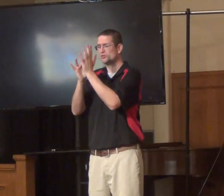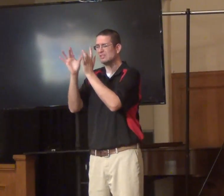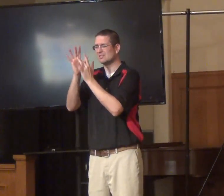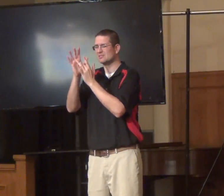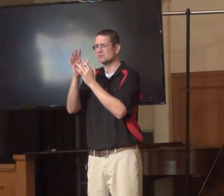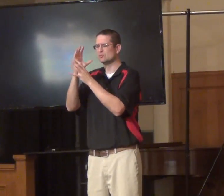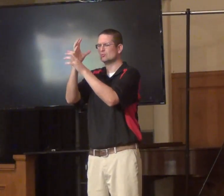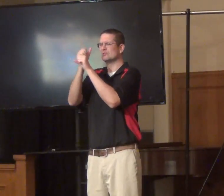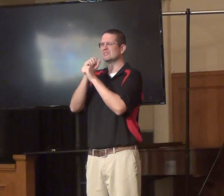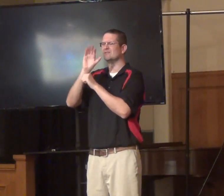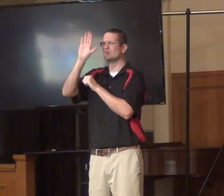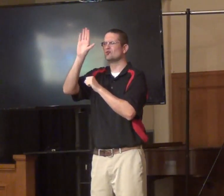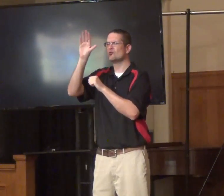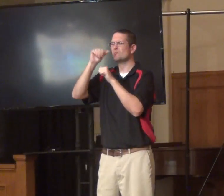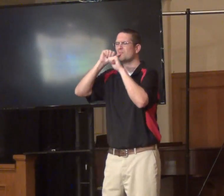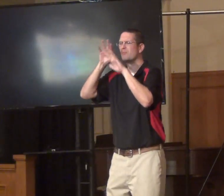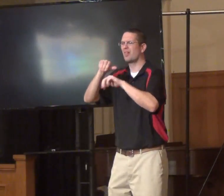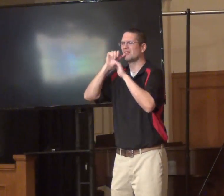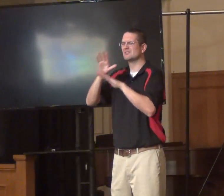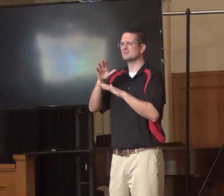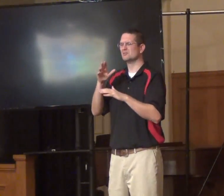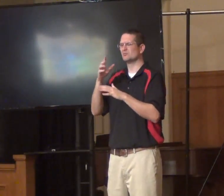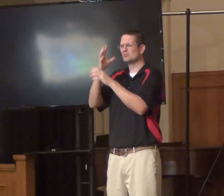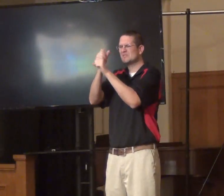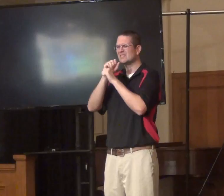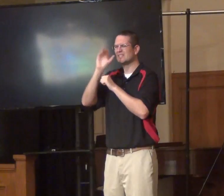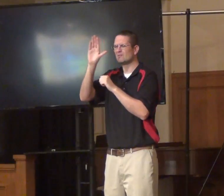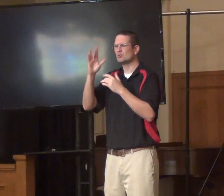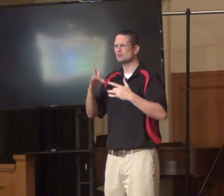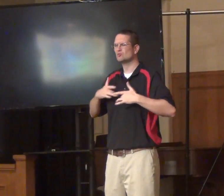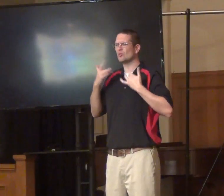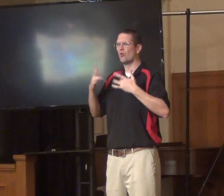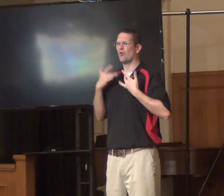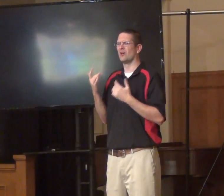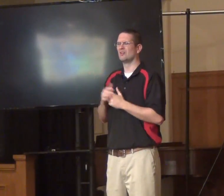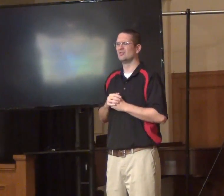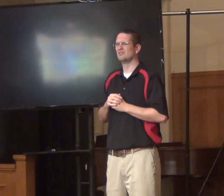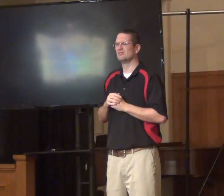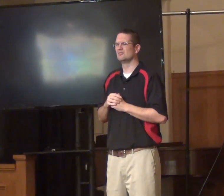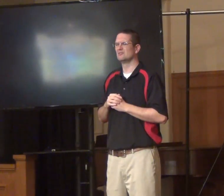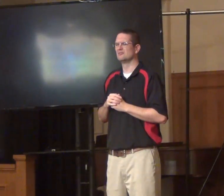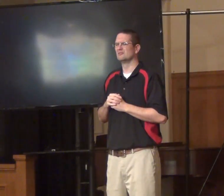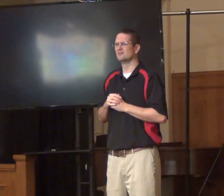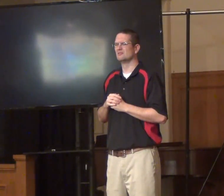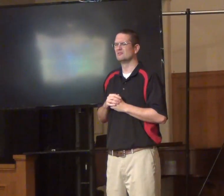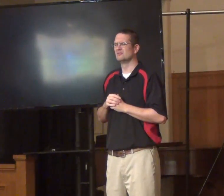Wow. Through Jesus, we receive your blessings. We receive your joy.